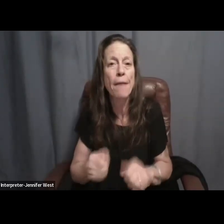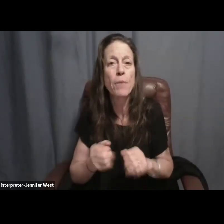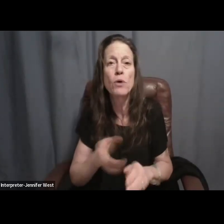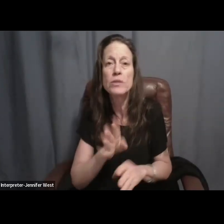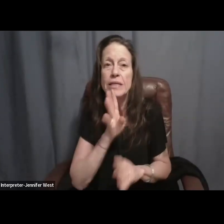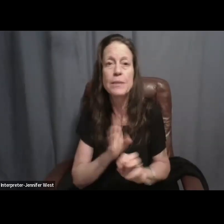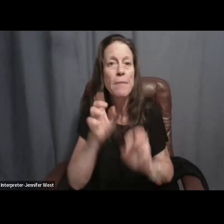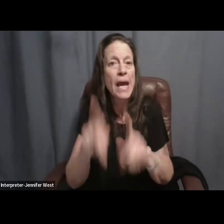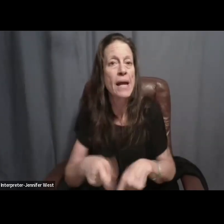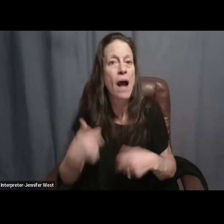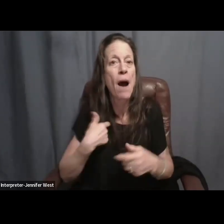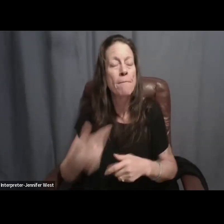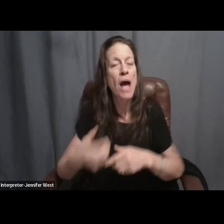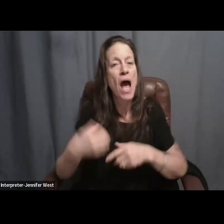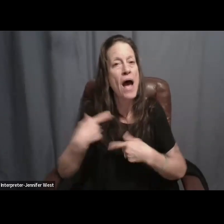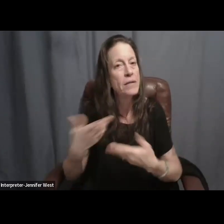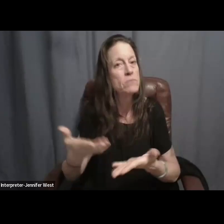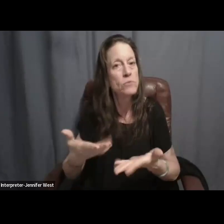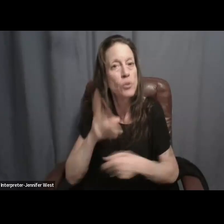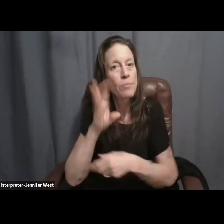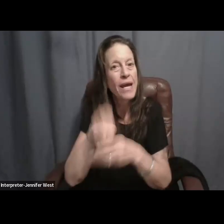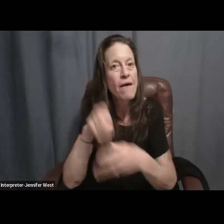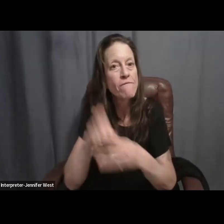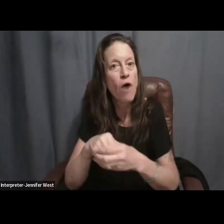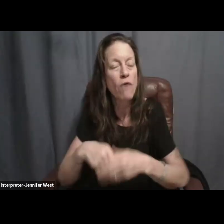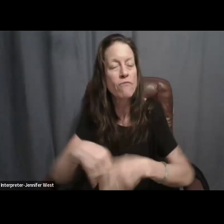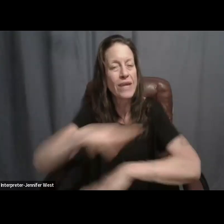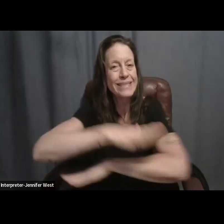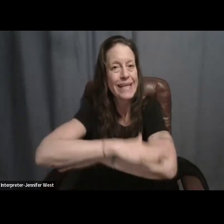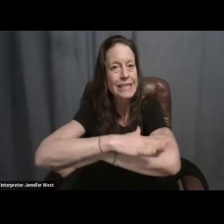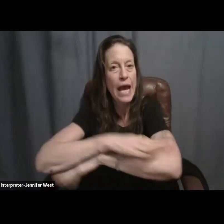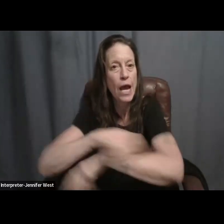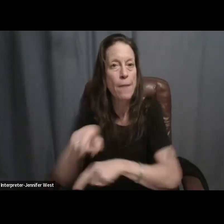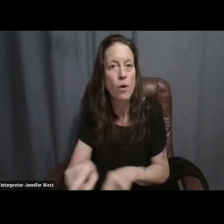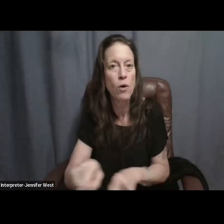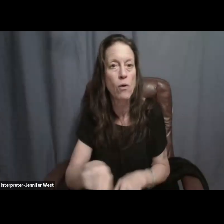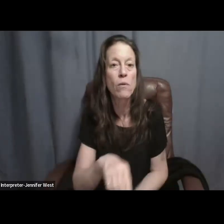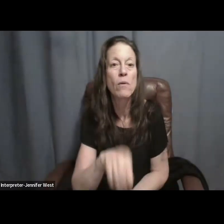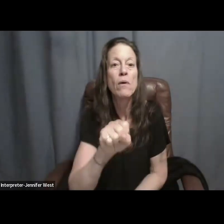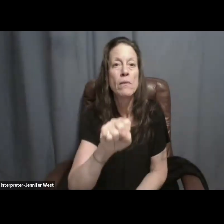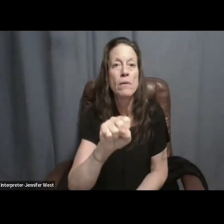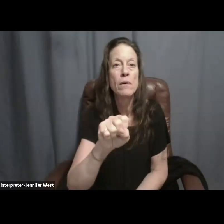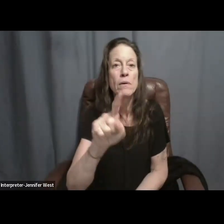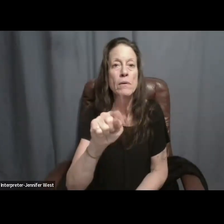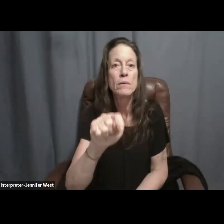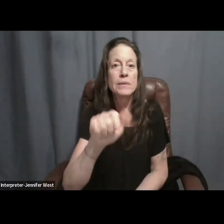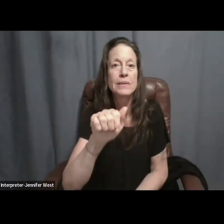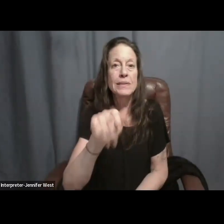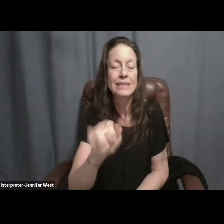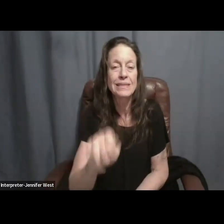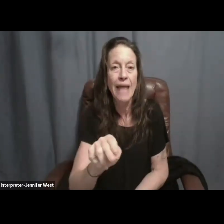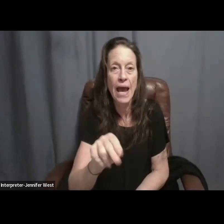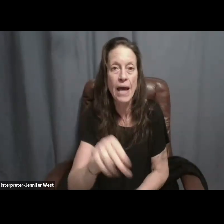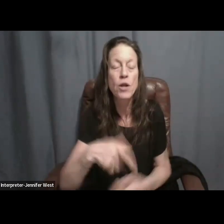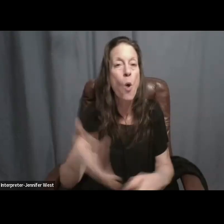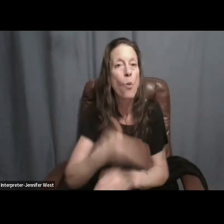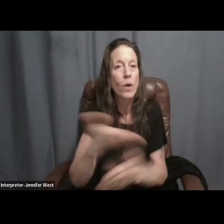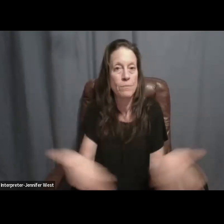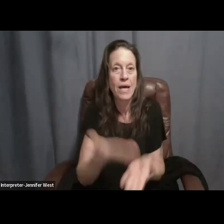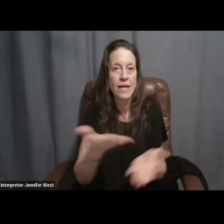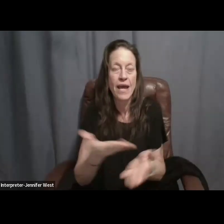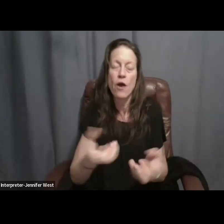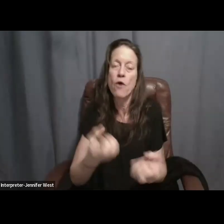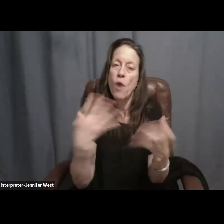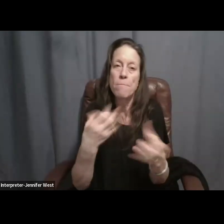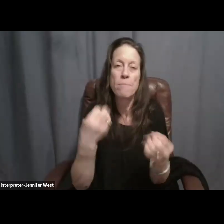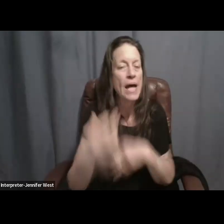other fantastic groups that are out there. SDAN, which also has been around for years and does